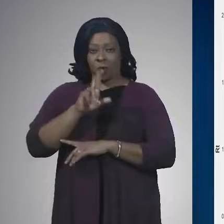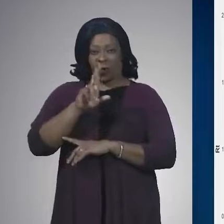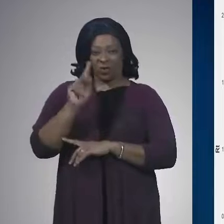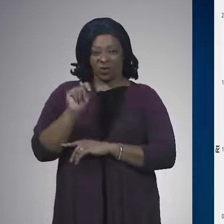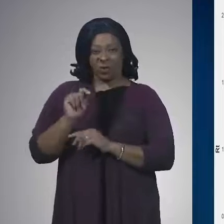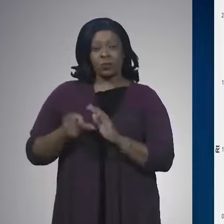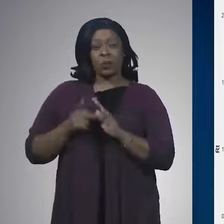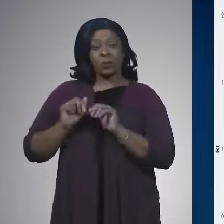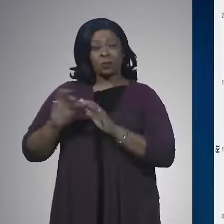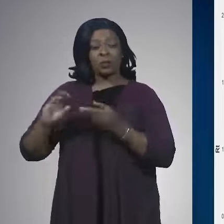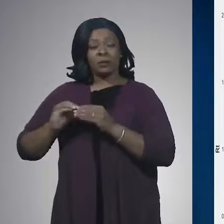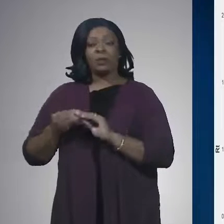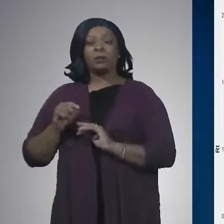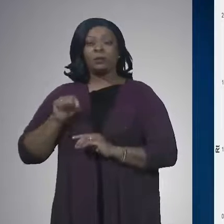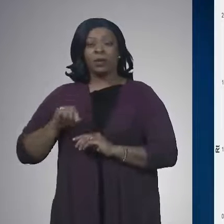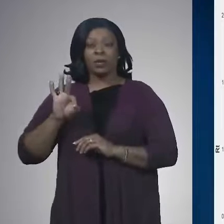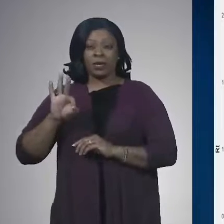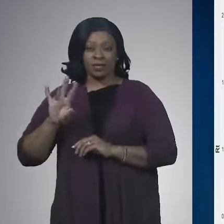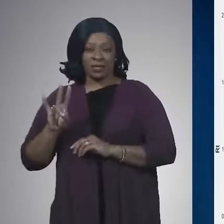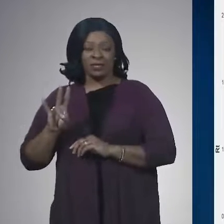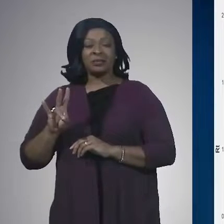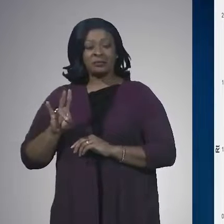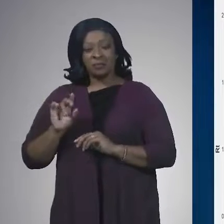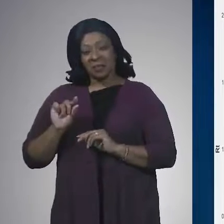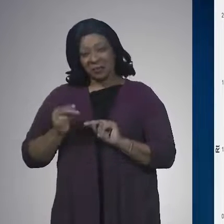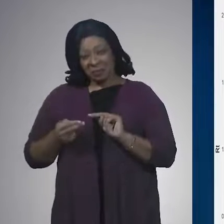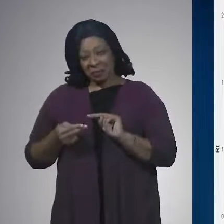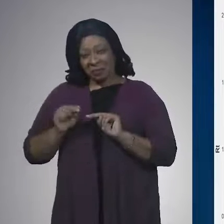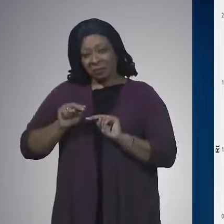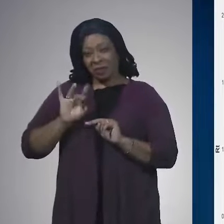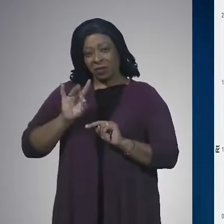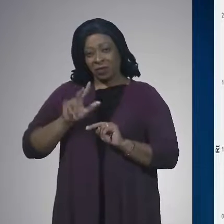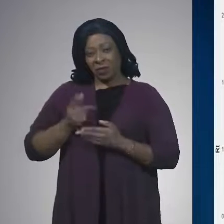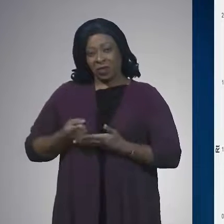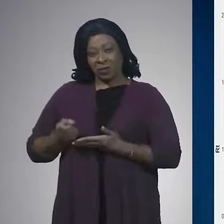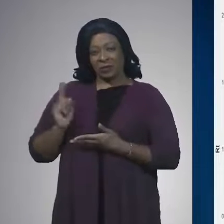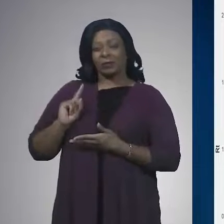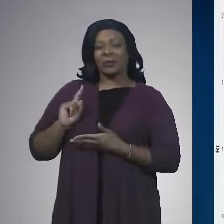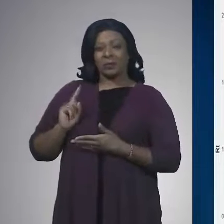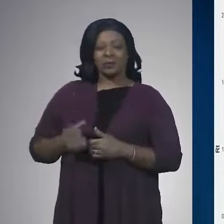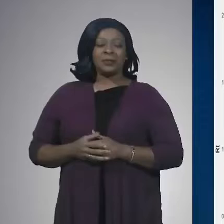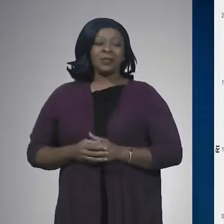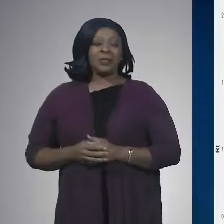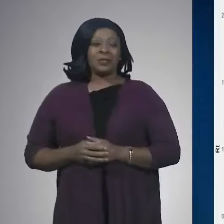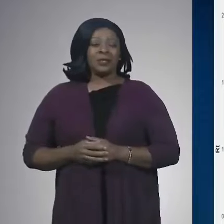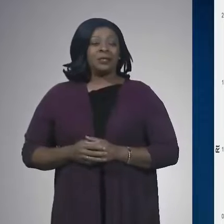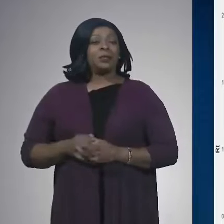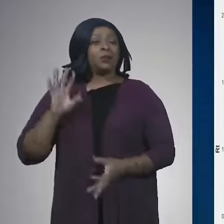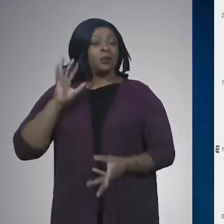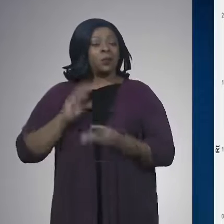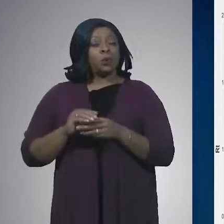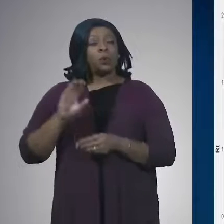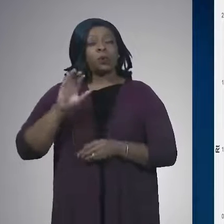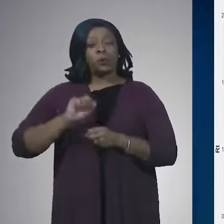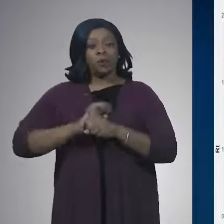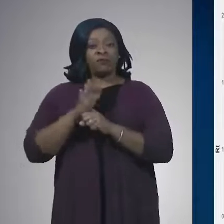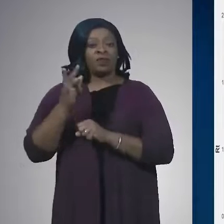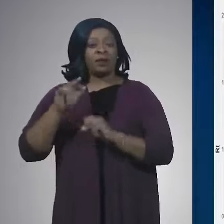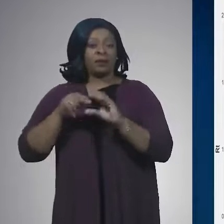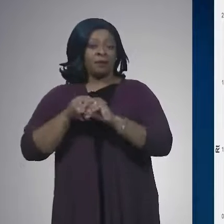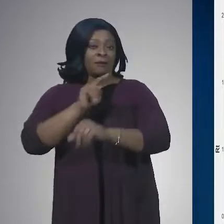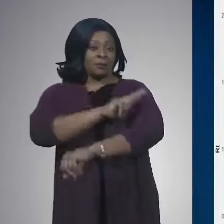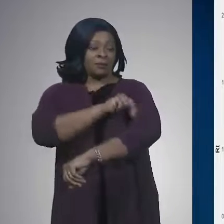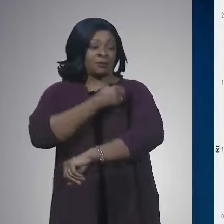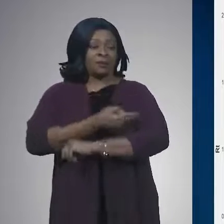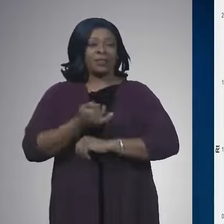now 0.90, a slight increase from 0.83 reported last week. Total COVID-19 hospitalizations today